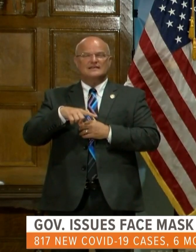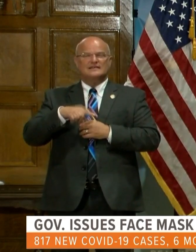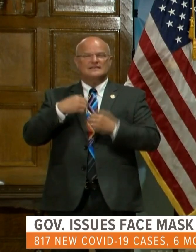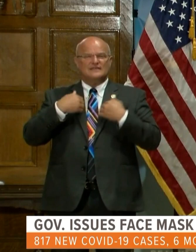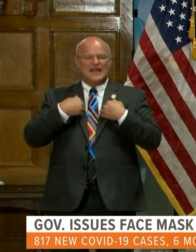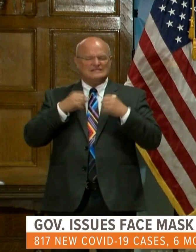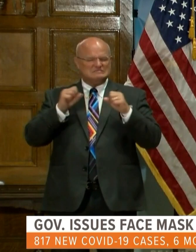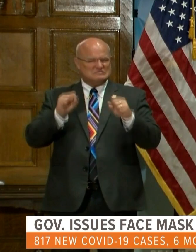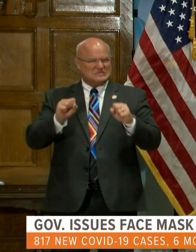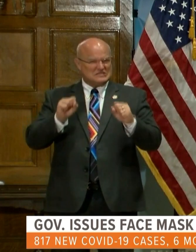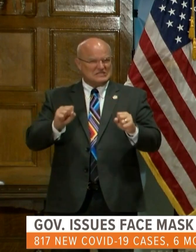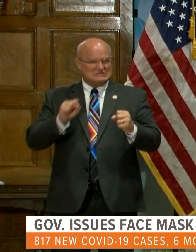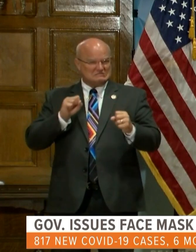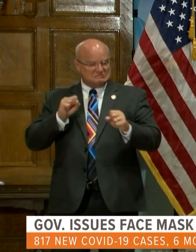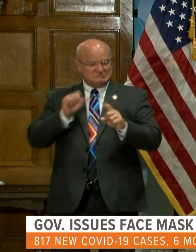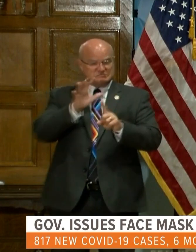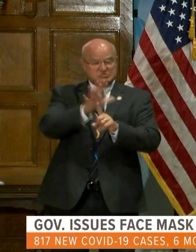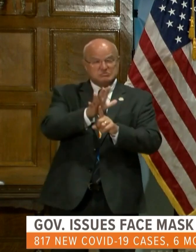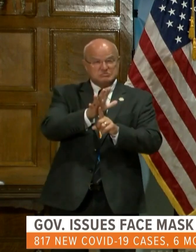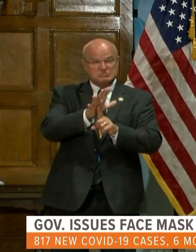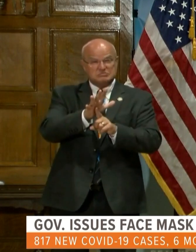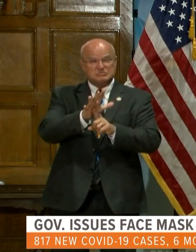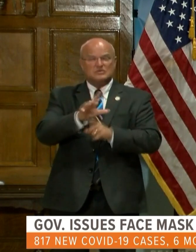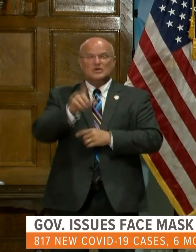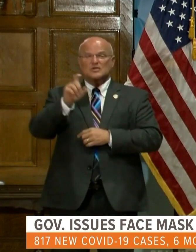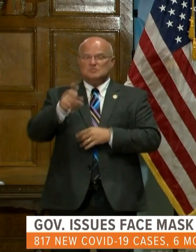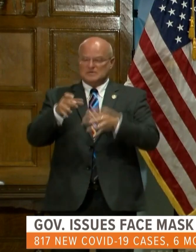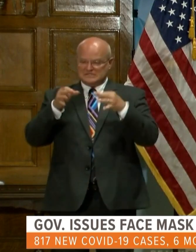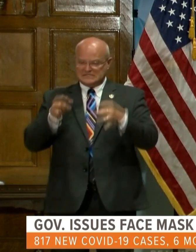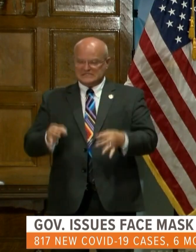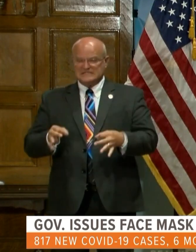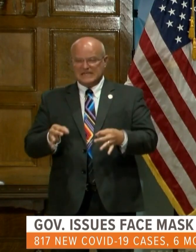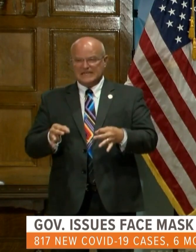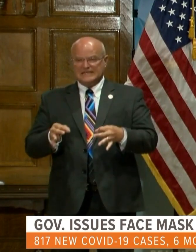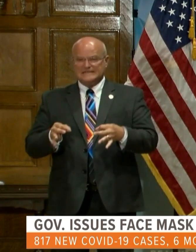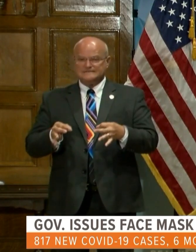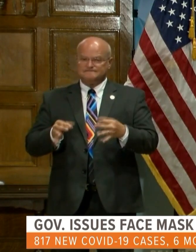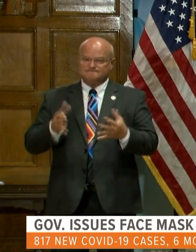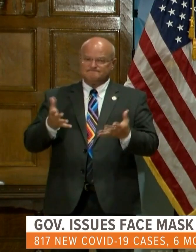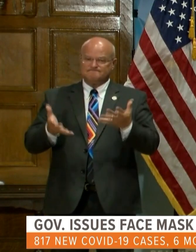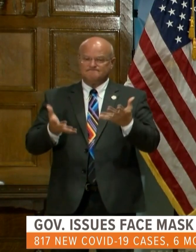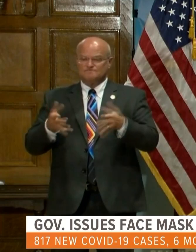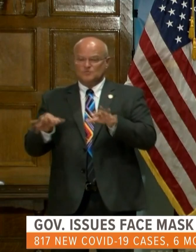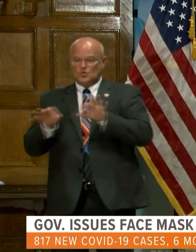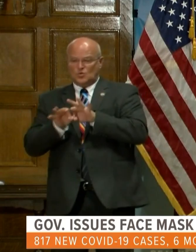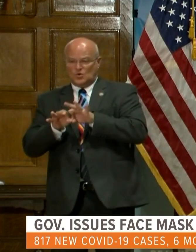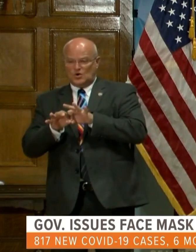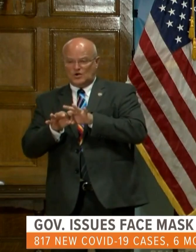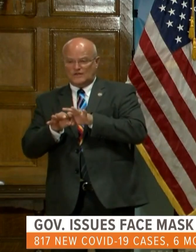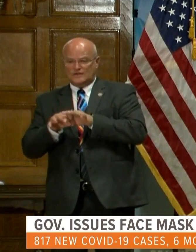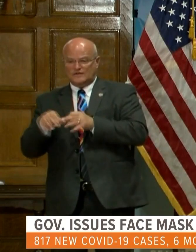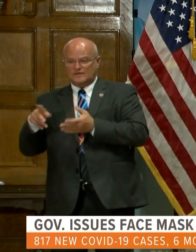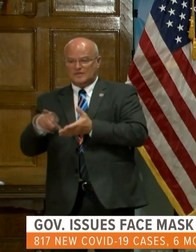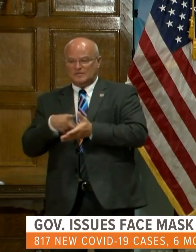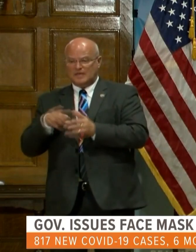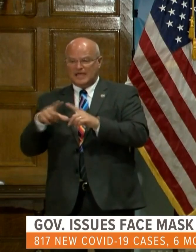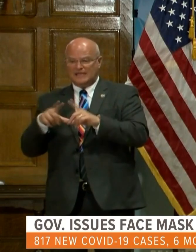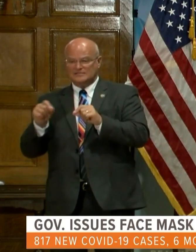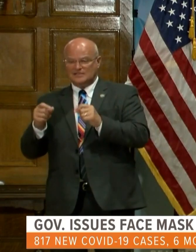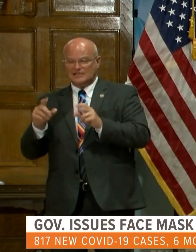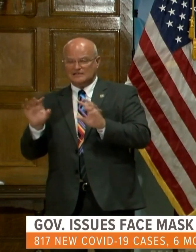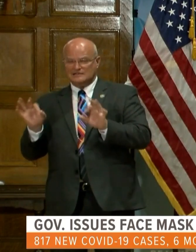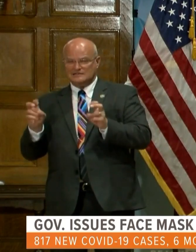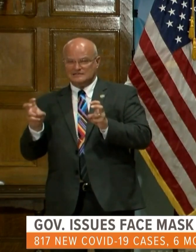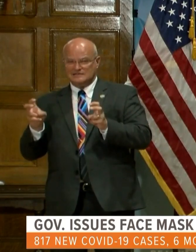You have the potential of being exposed. You have to decide whether it's worth it for the paycheck.